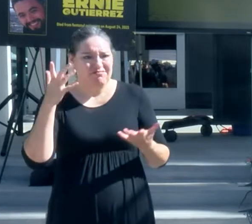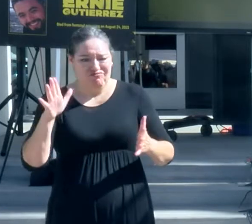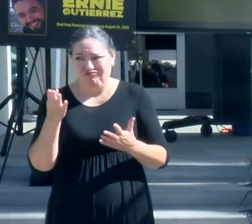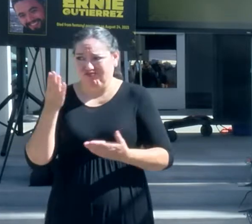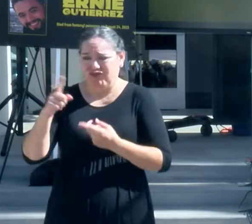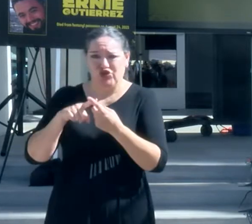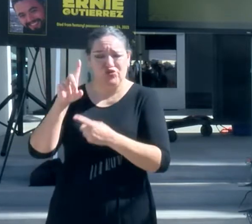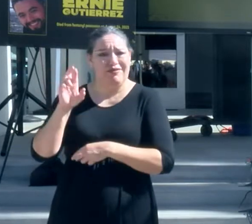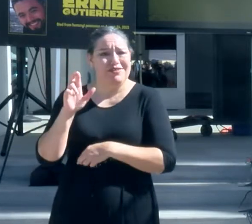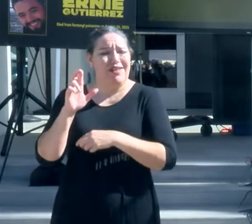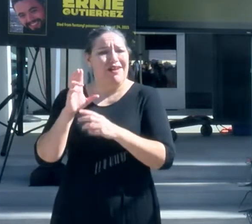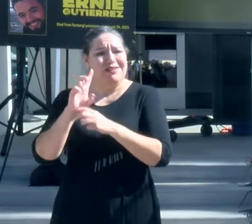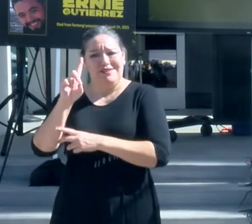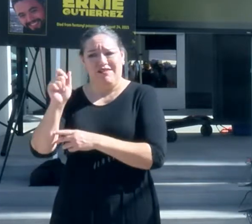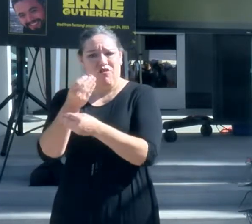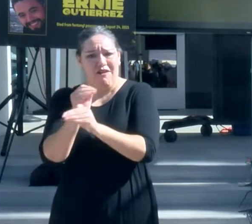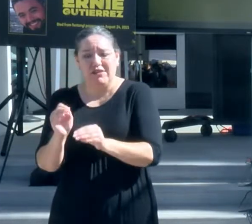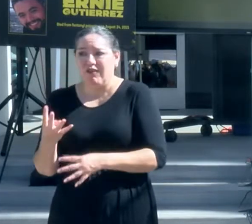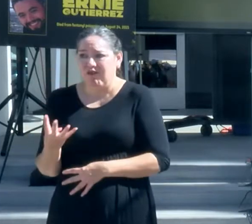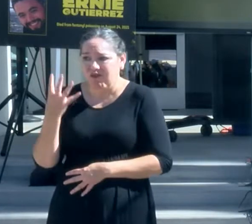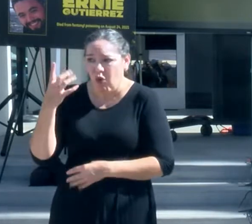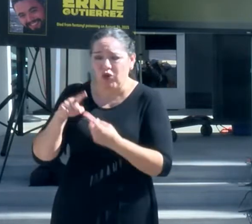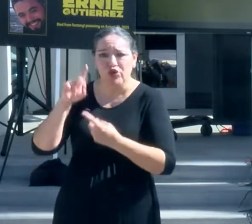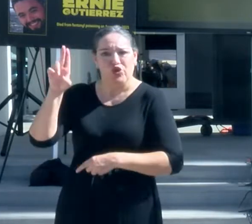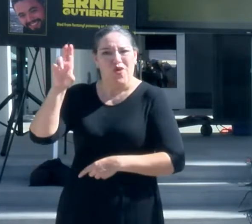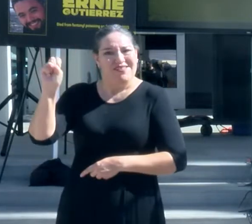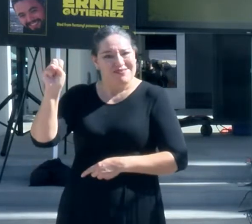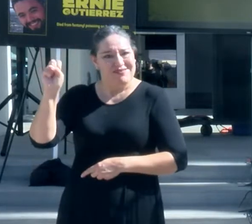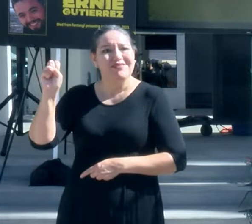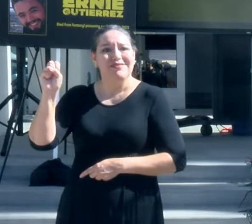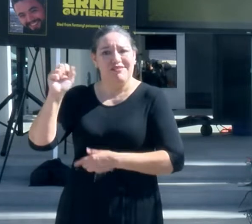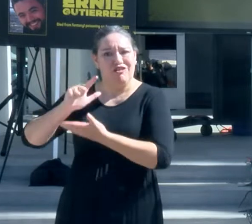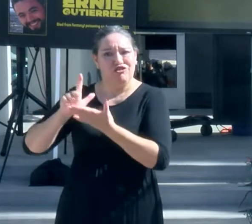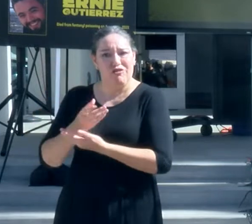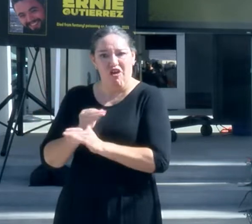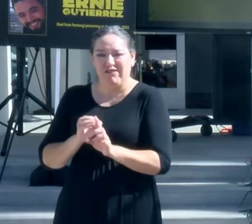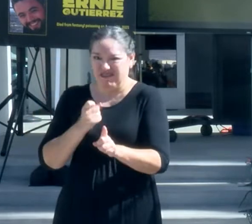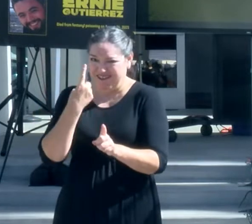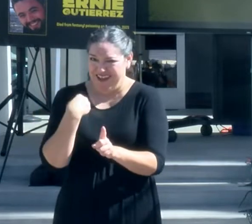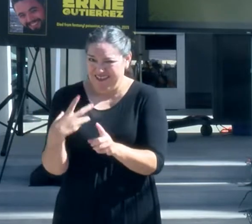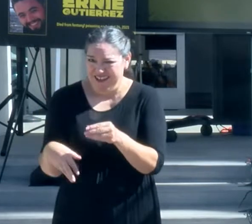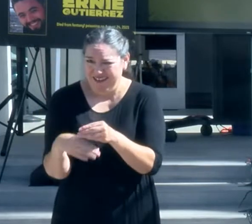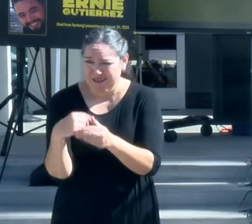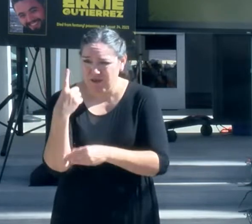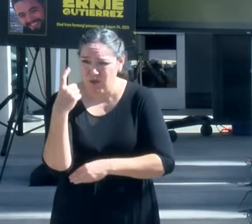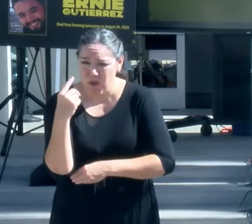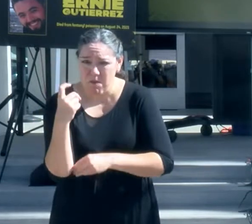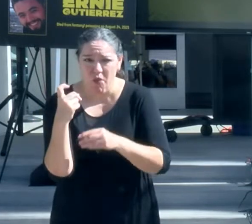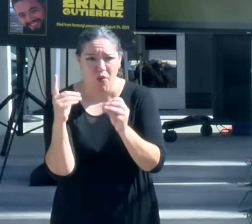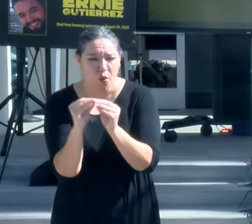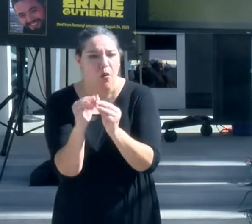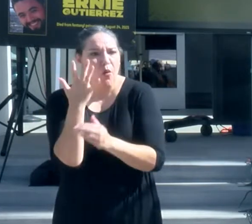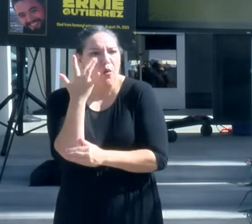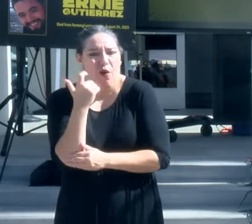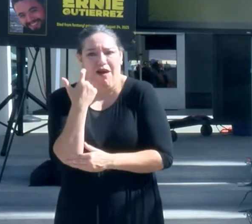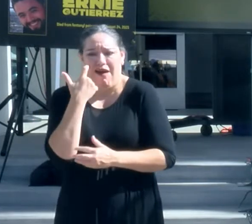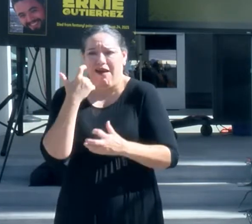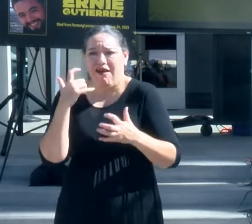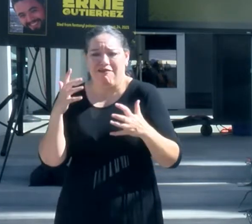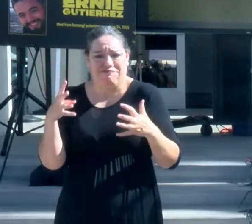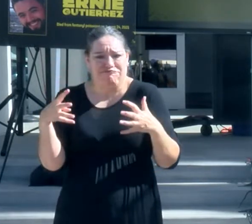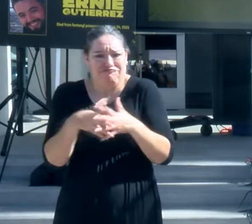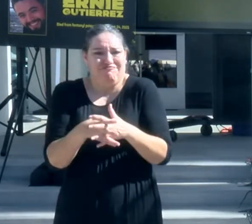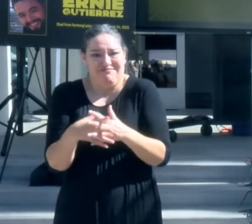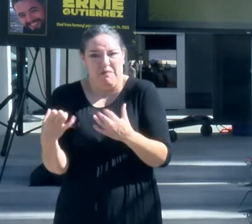and 4 cases to the Assistant U.S. Attorney's Office. I just need to add one more to that because we arrested another person